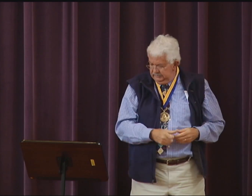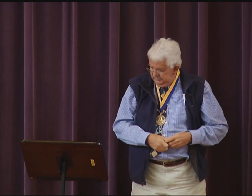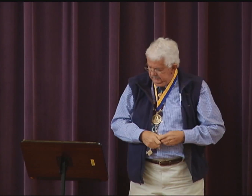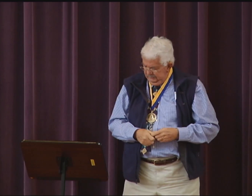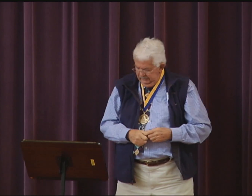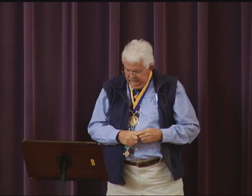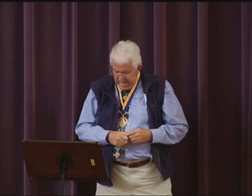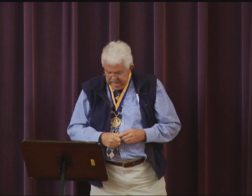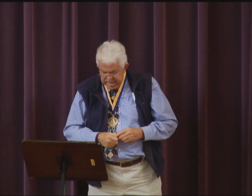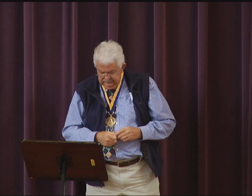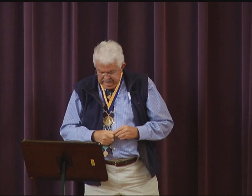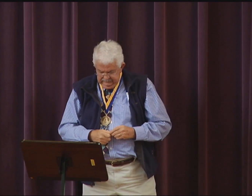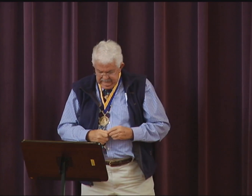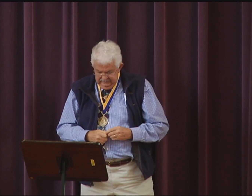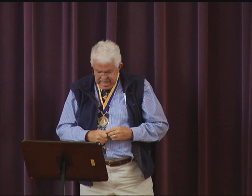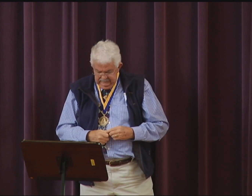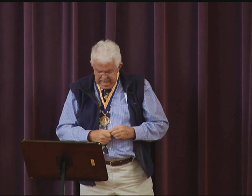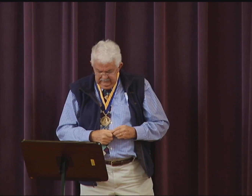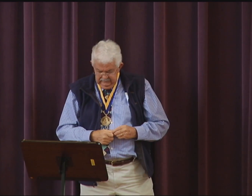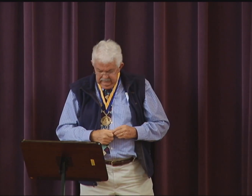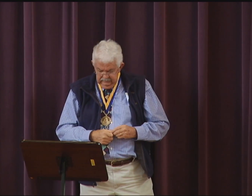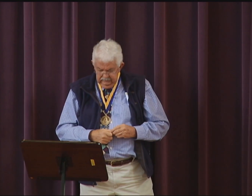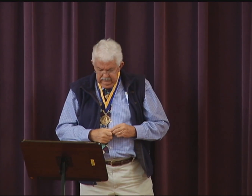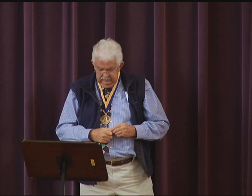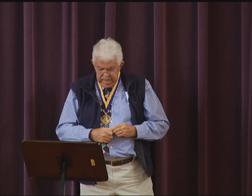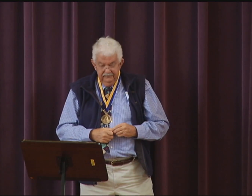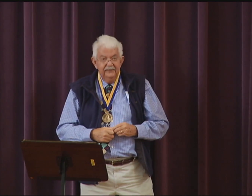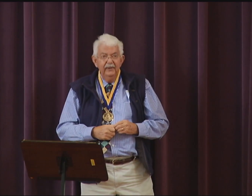with classmates and college mates.